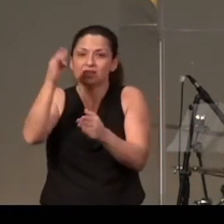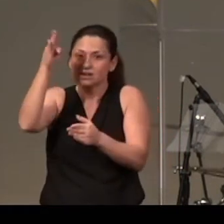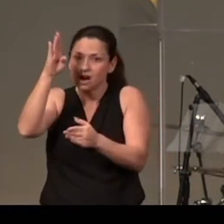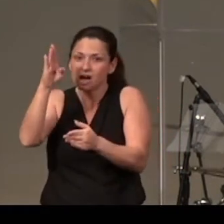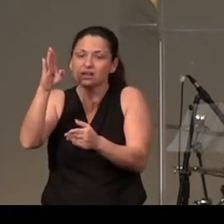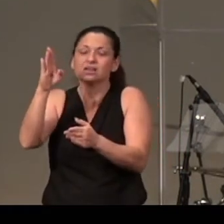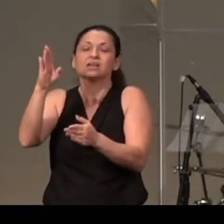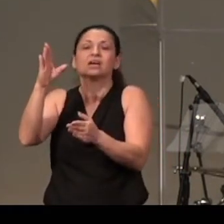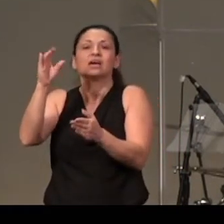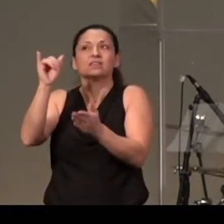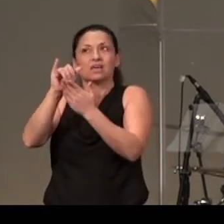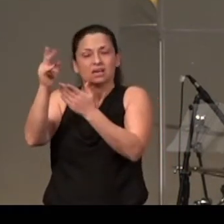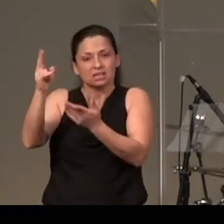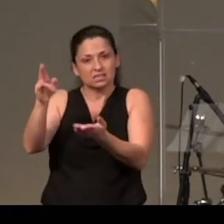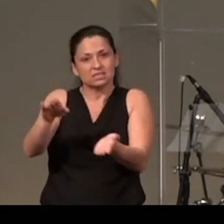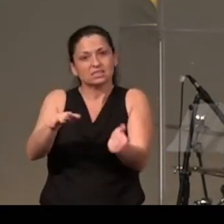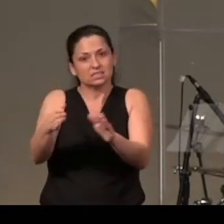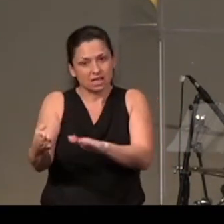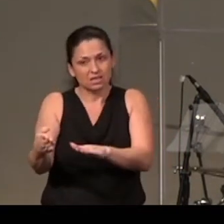but have eternal life.